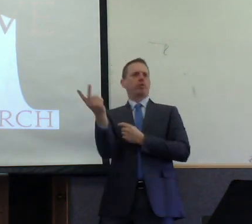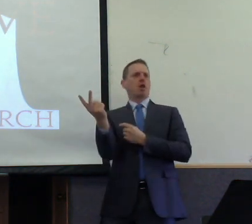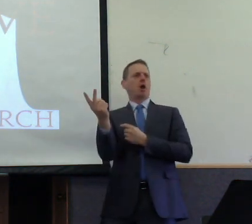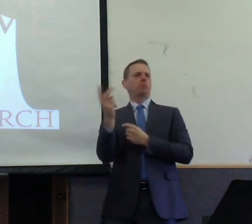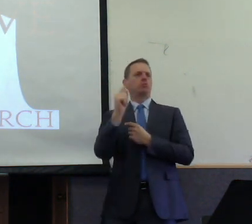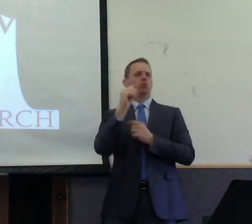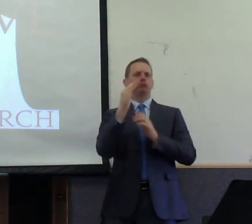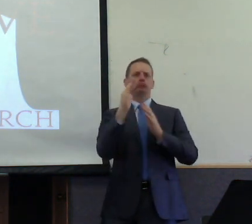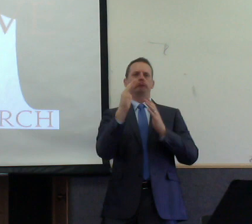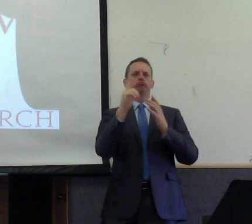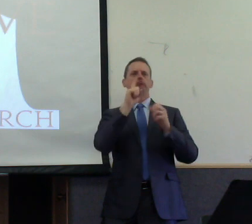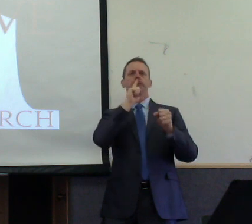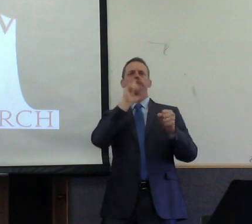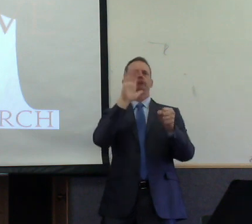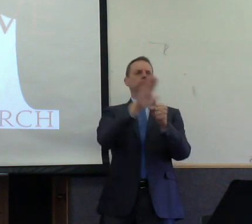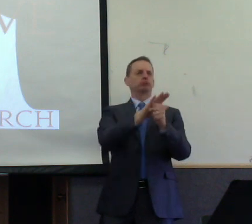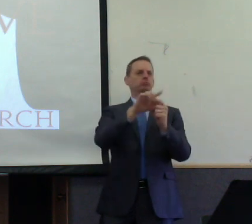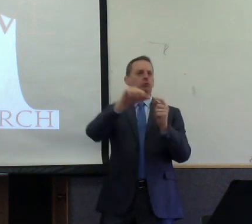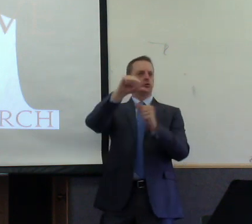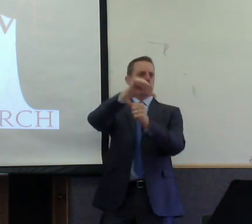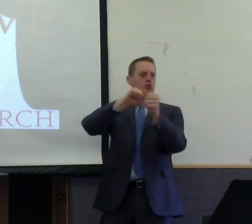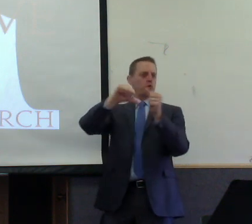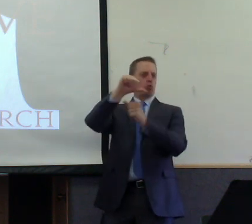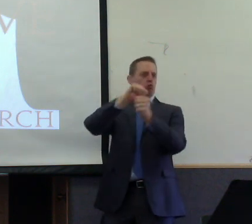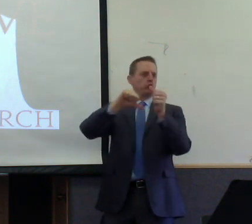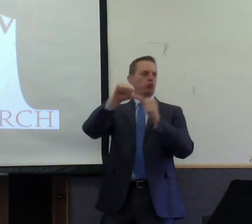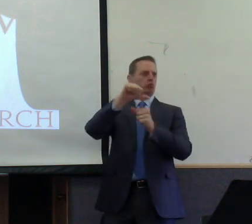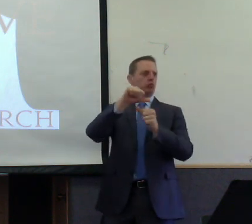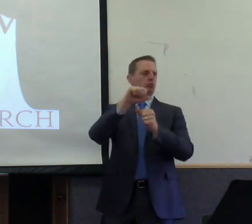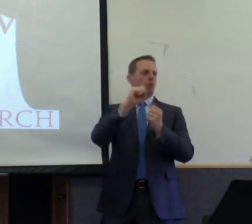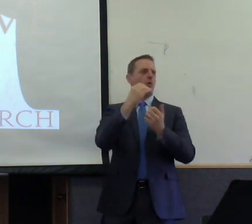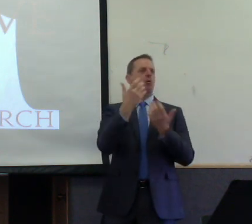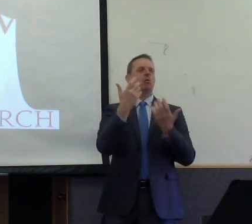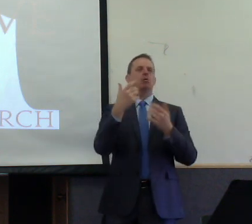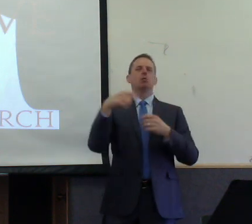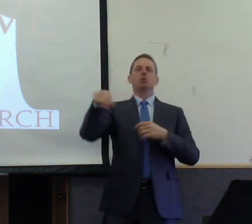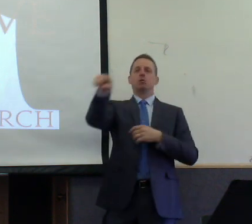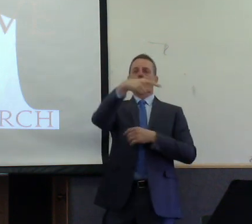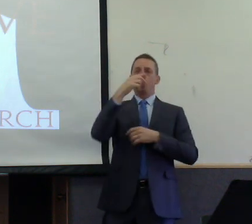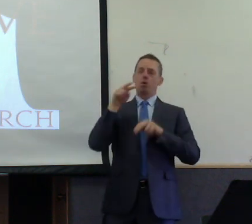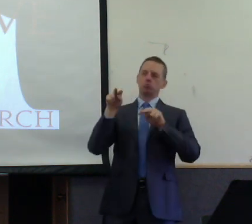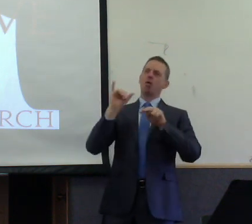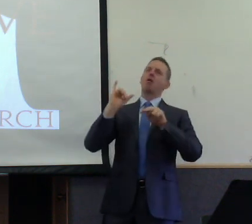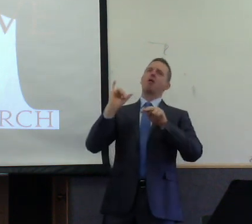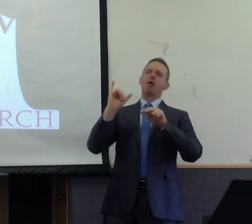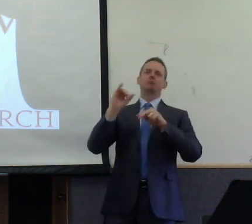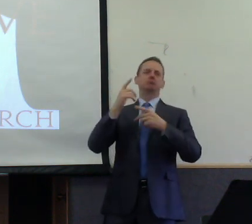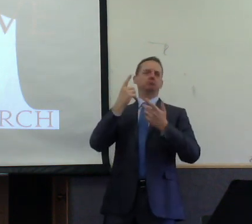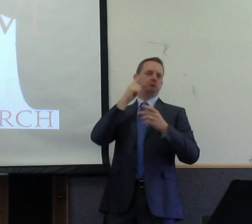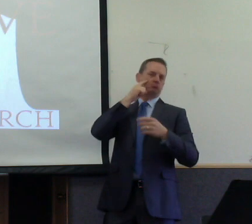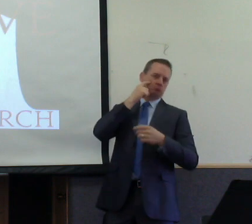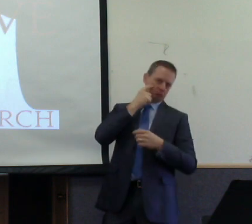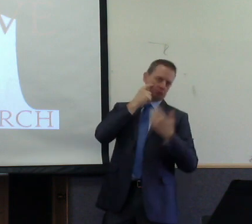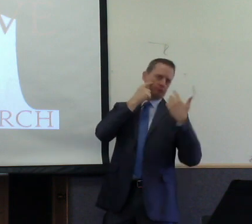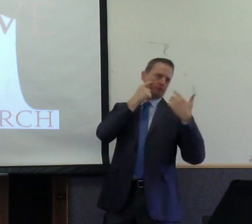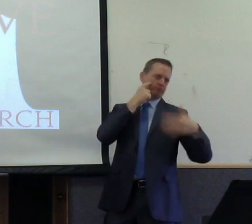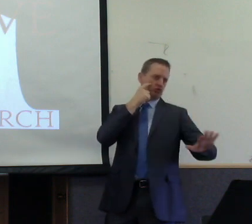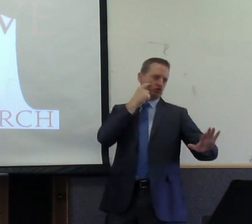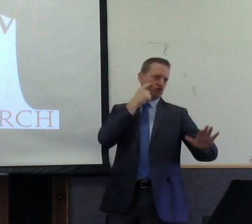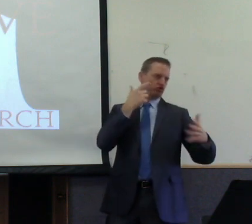but informal way, to have a special message to give them to an opportunity to bow with each other. So they can deal